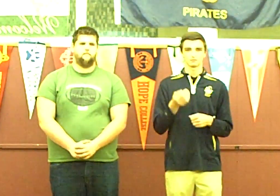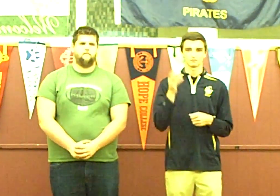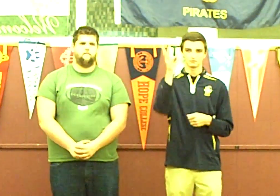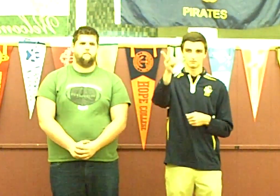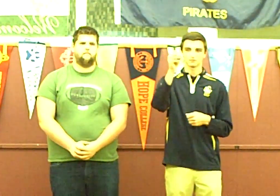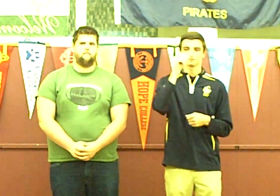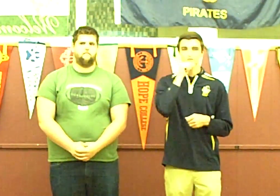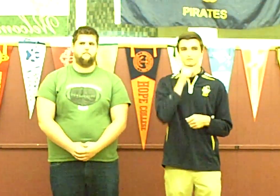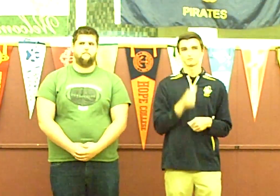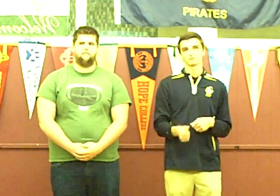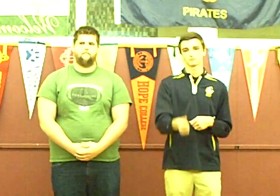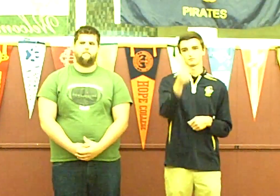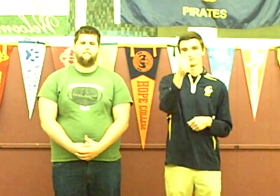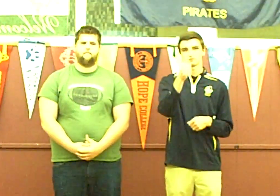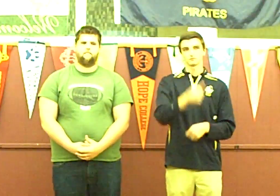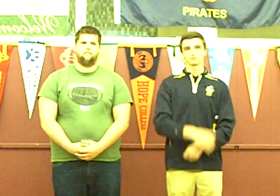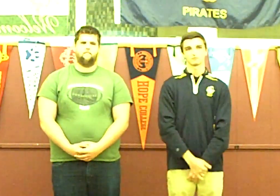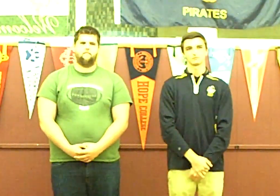Soon I'll be sixty years old.